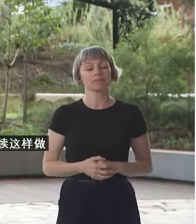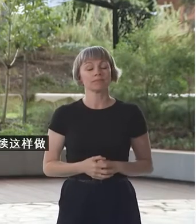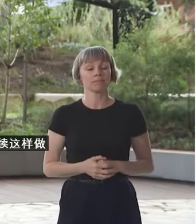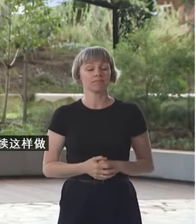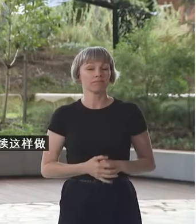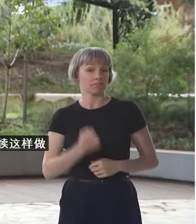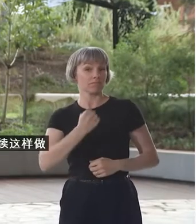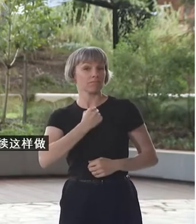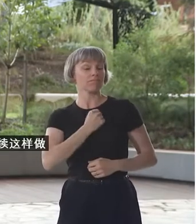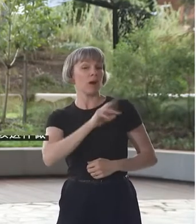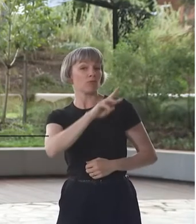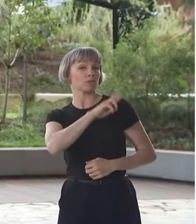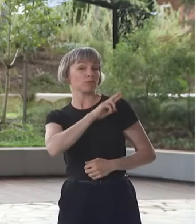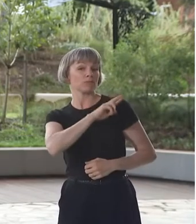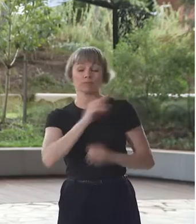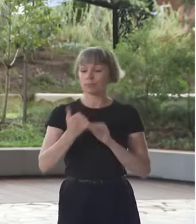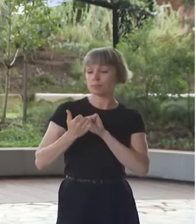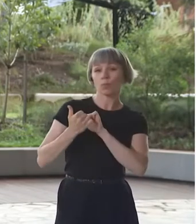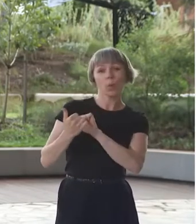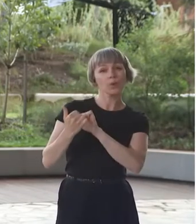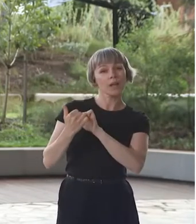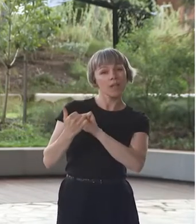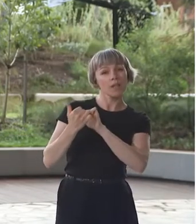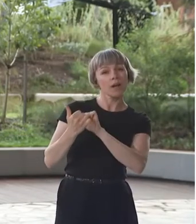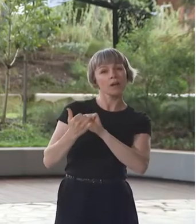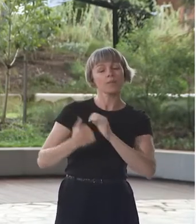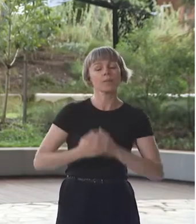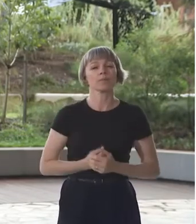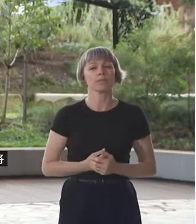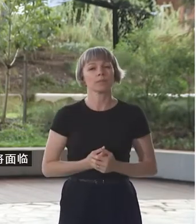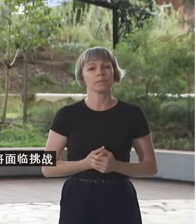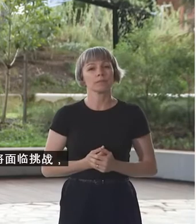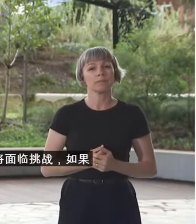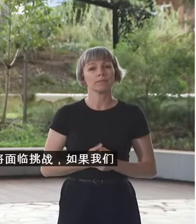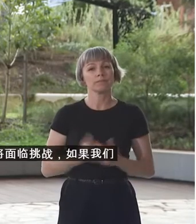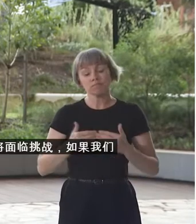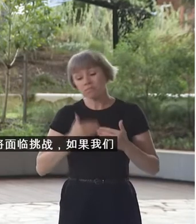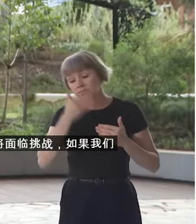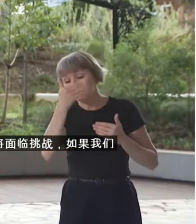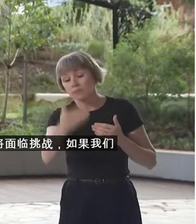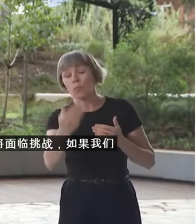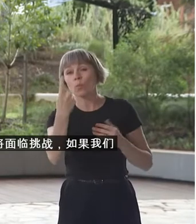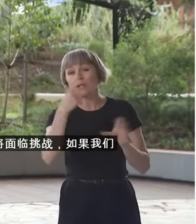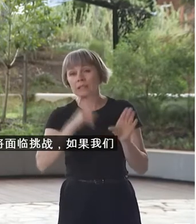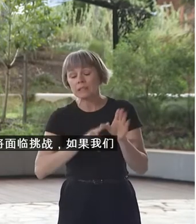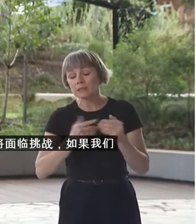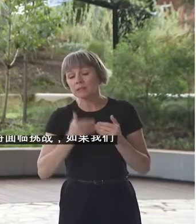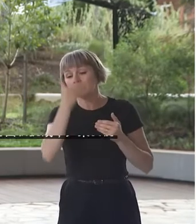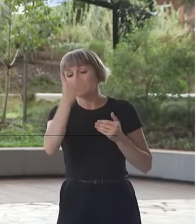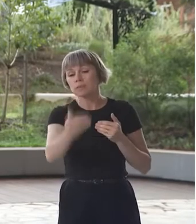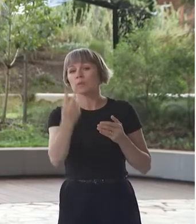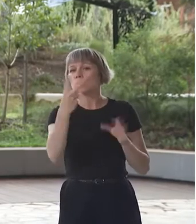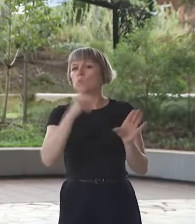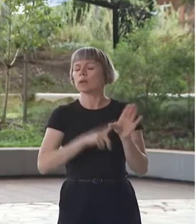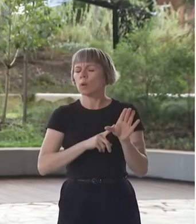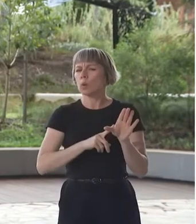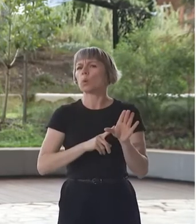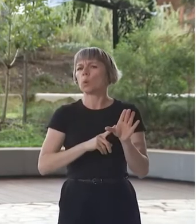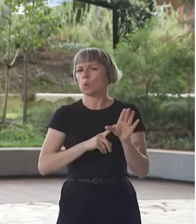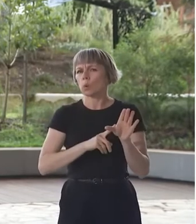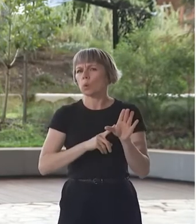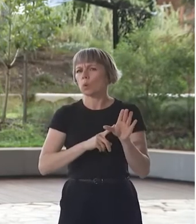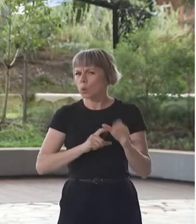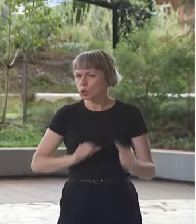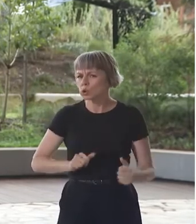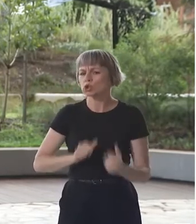because we're going to have challenges over the next 12 months and beyond. And if we all continue to work together and share that information